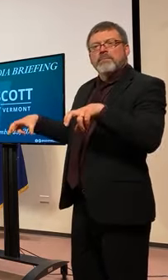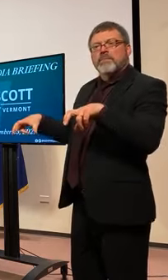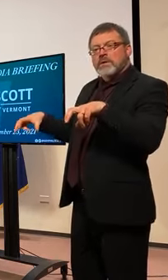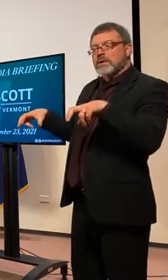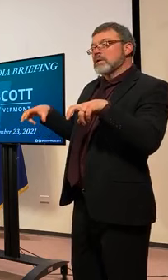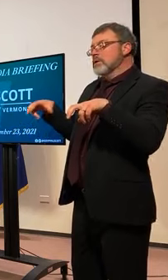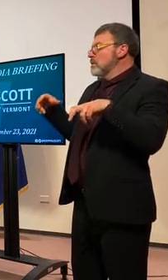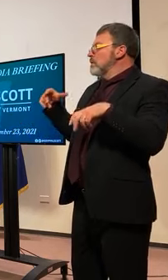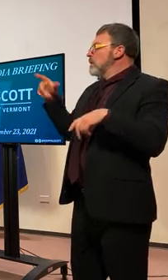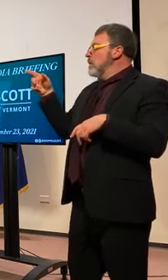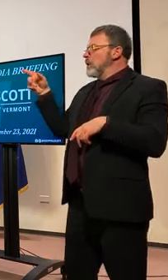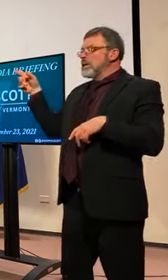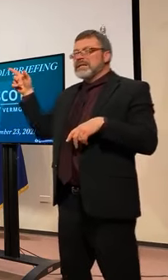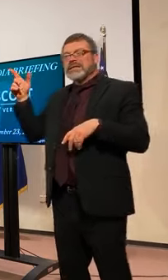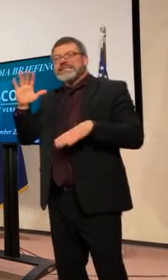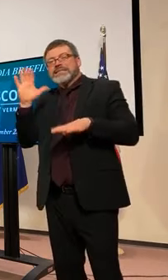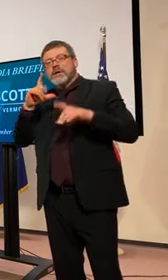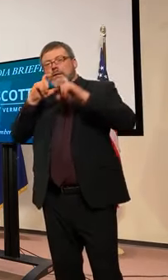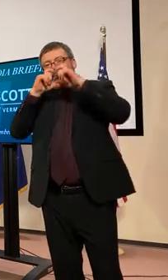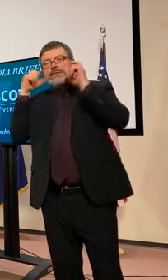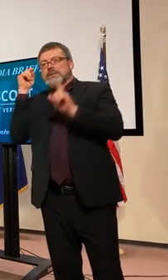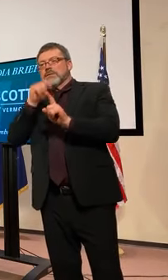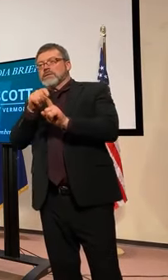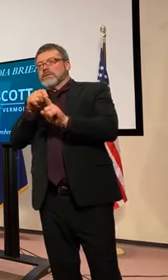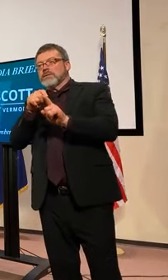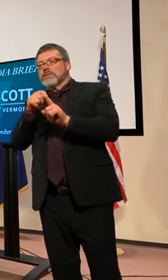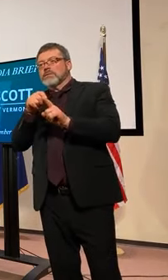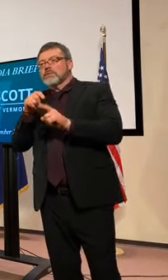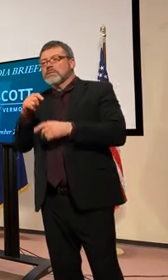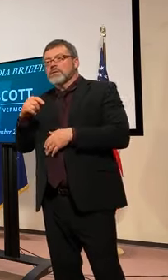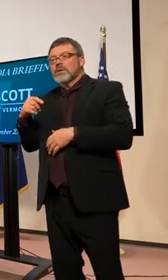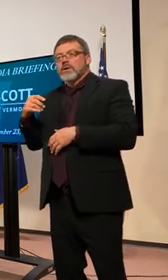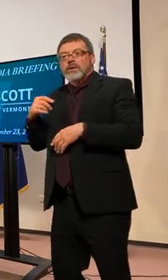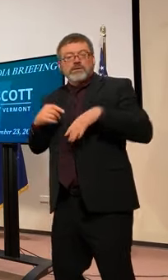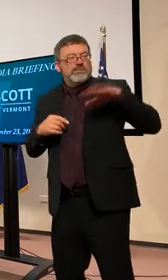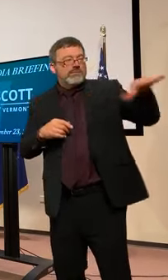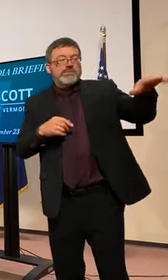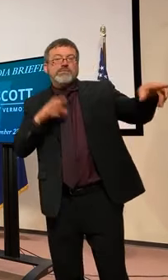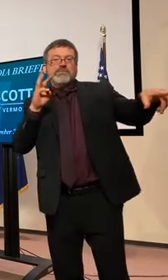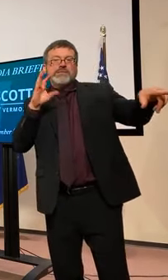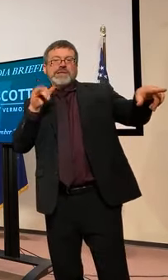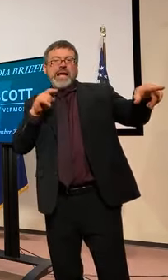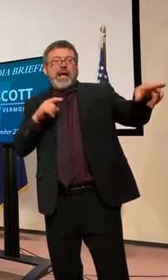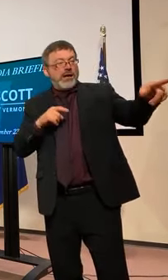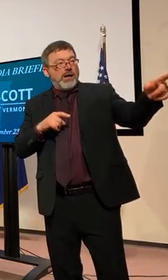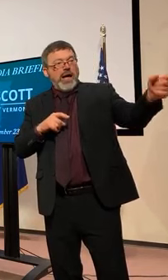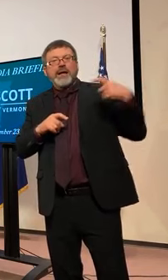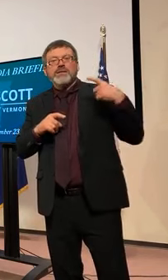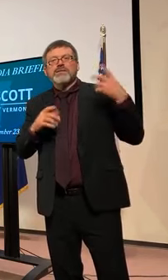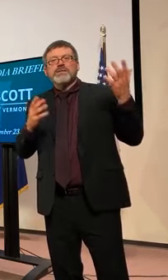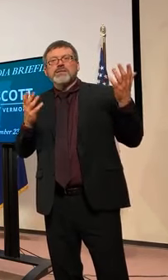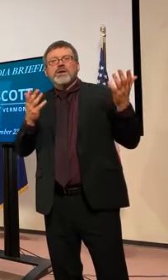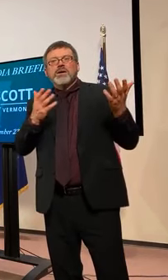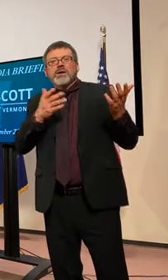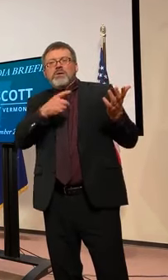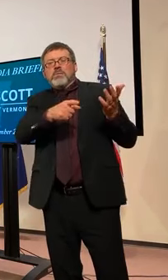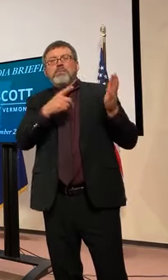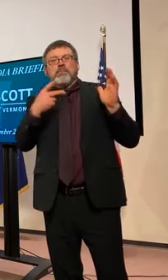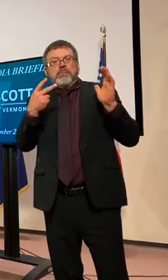then, Calvin, when you asked them the follow-up question, to what did they mean when